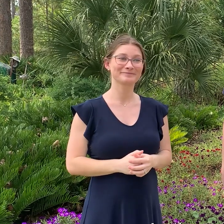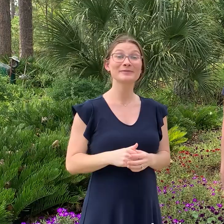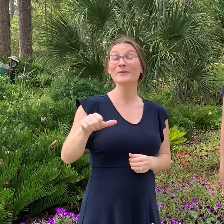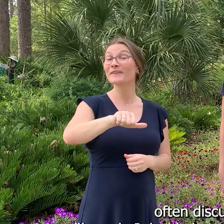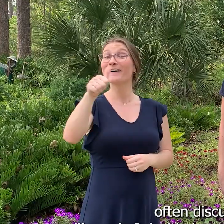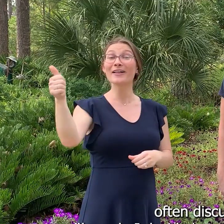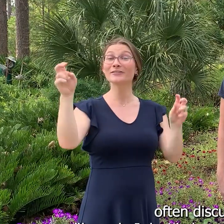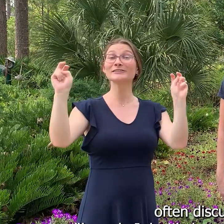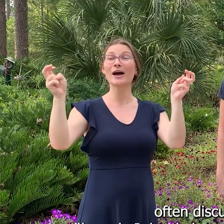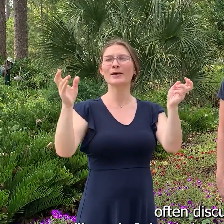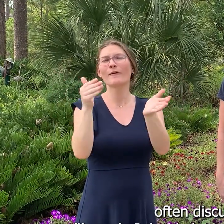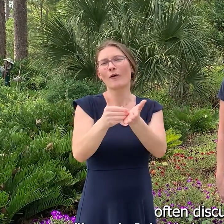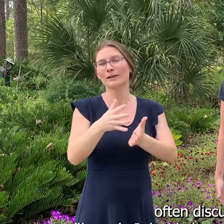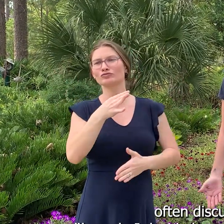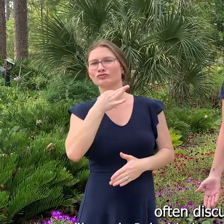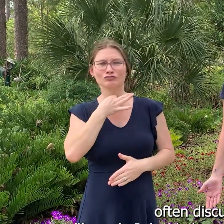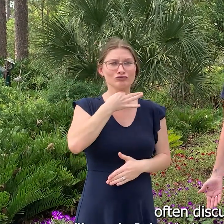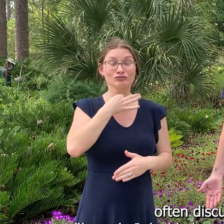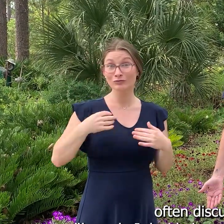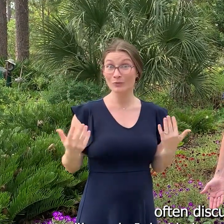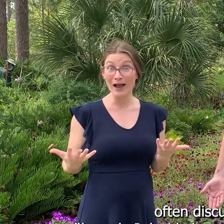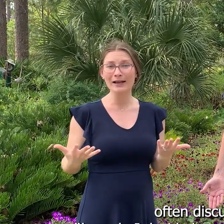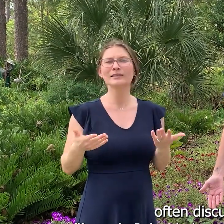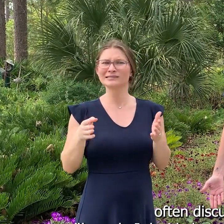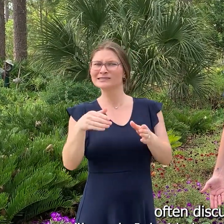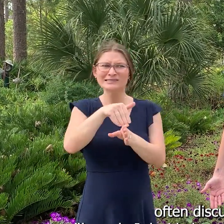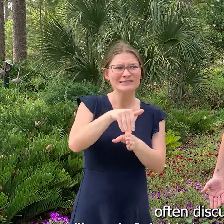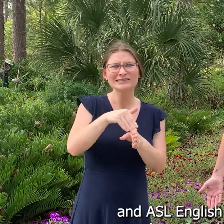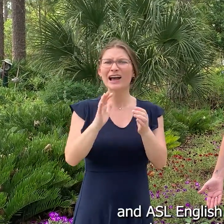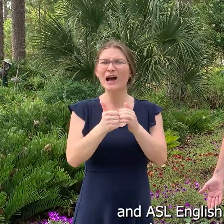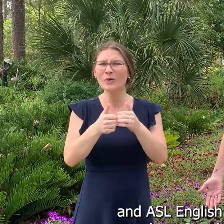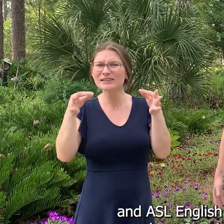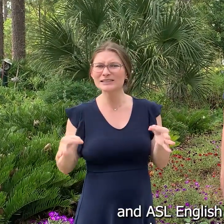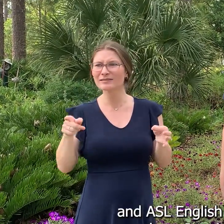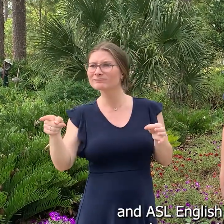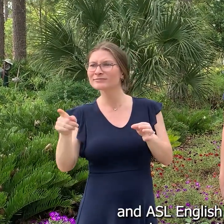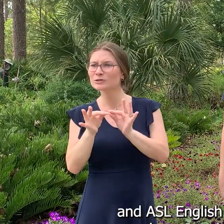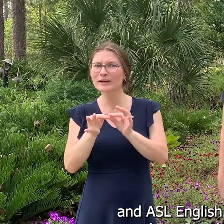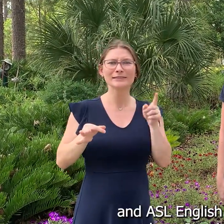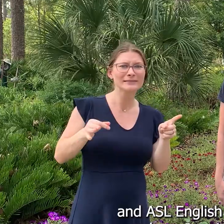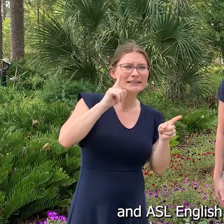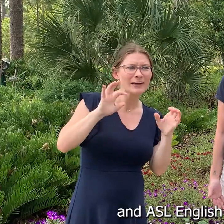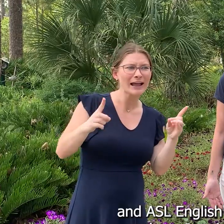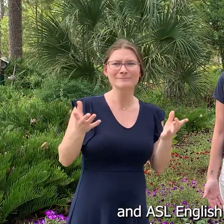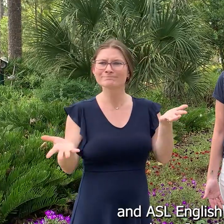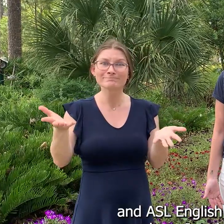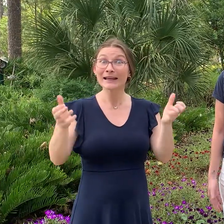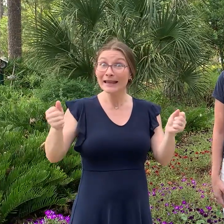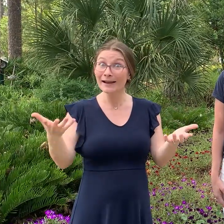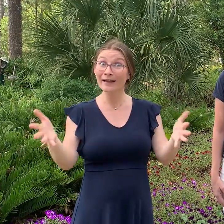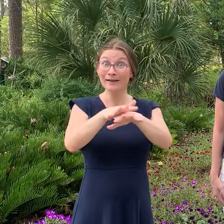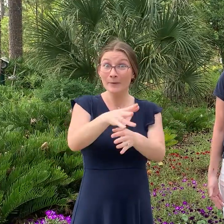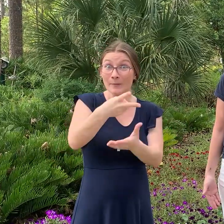Another topic that's often discussed is, how do I decide between deaf education and ASL English interpreting, and can I major in